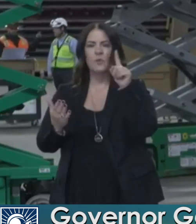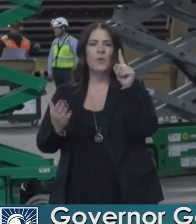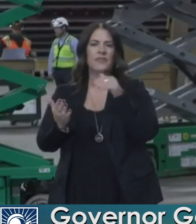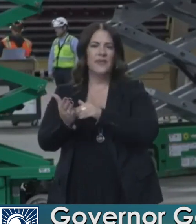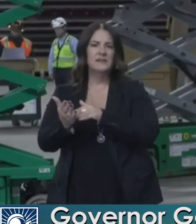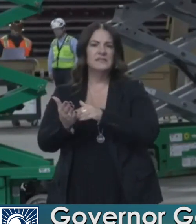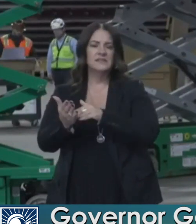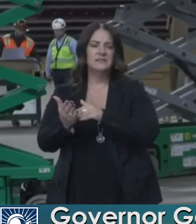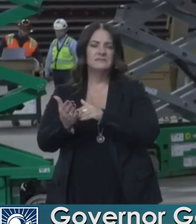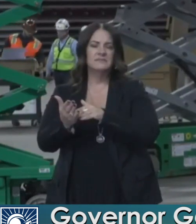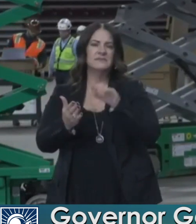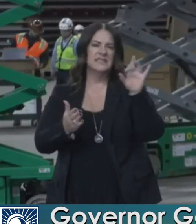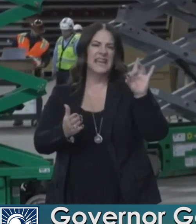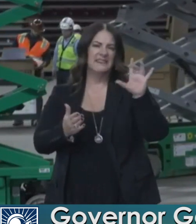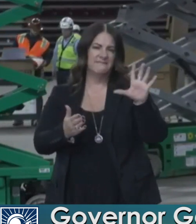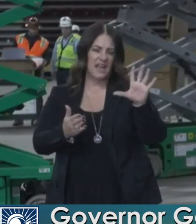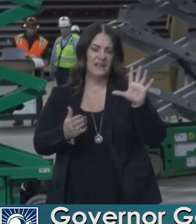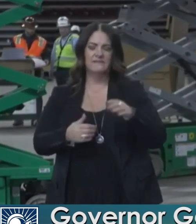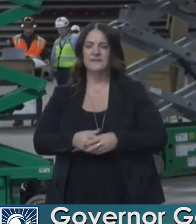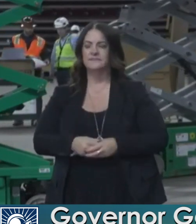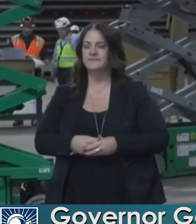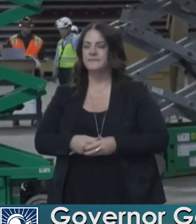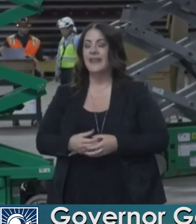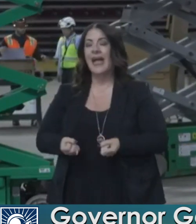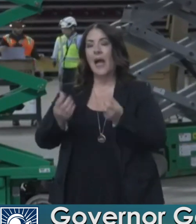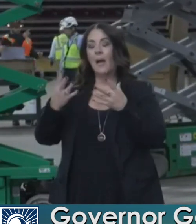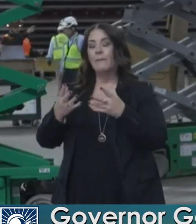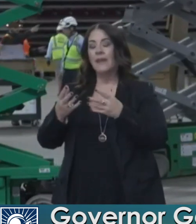1,085. Number of hospitalized,